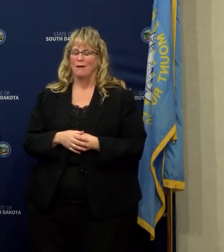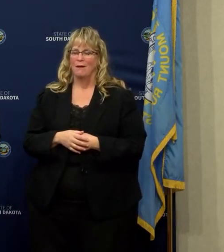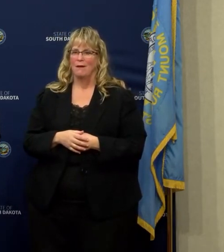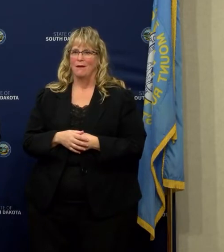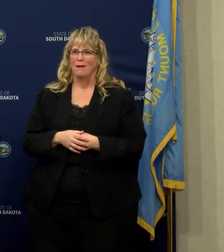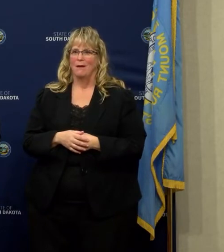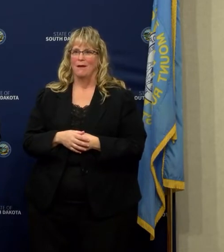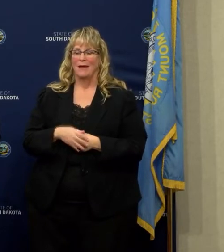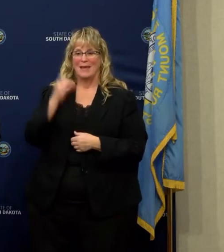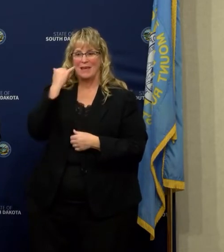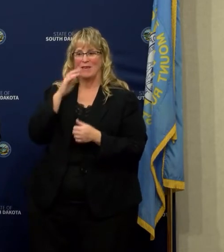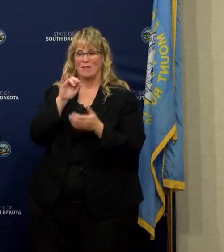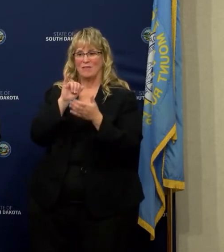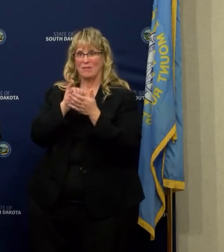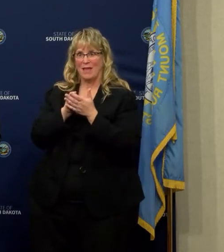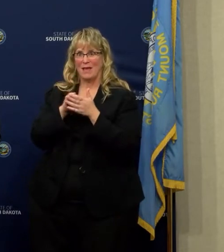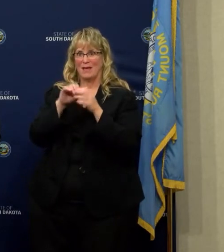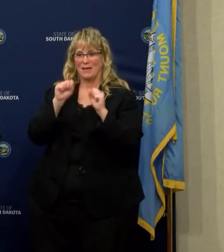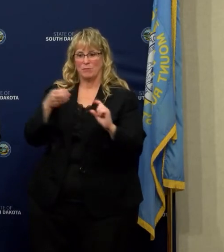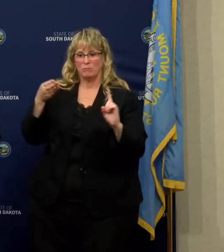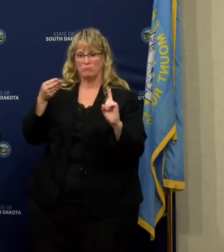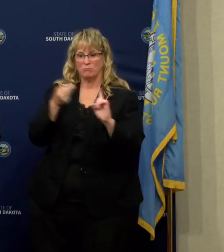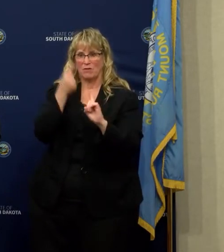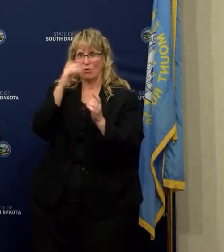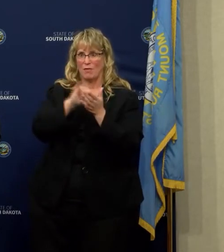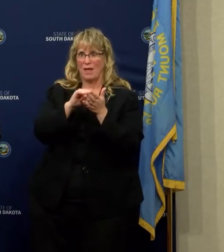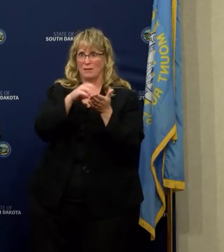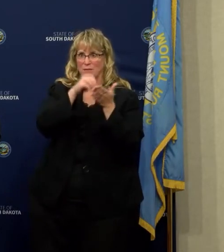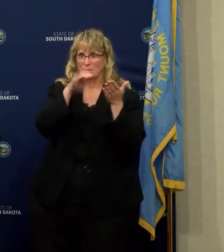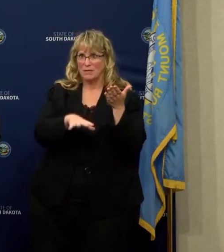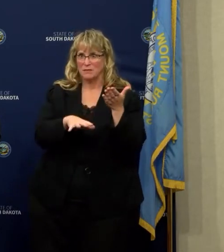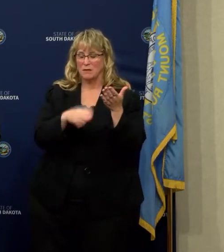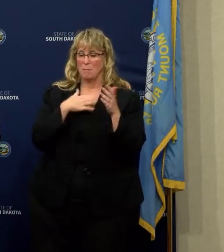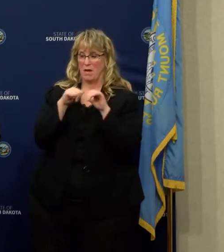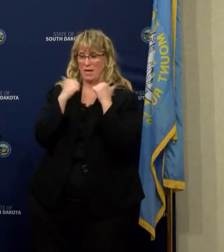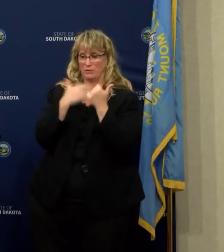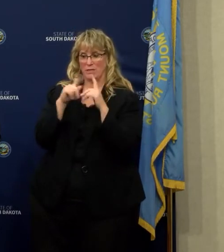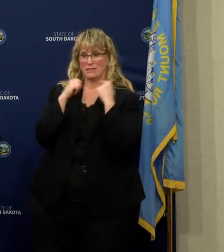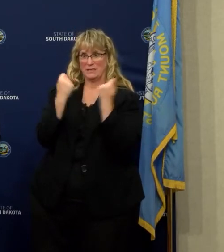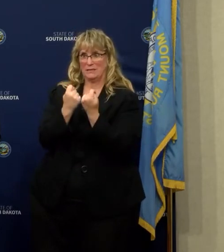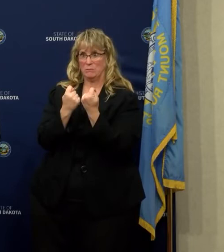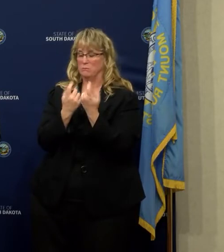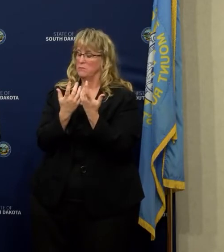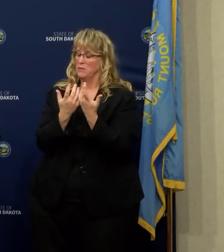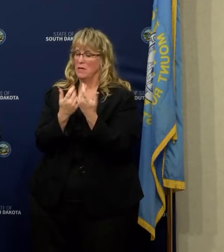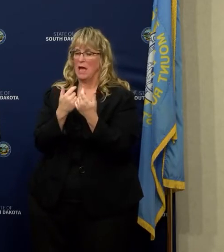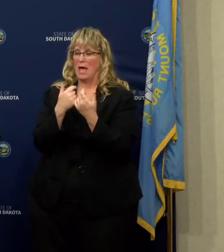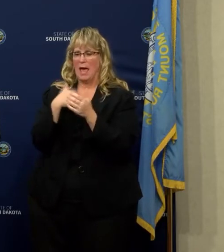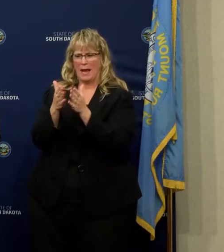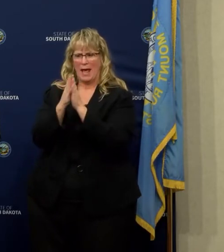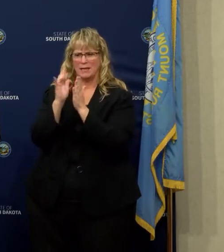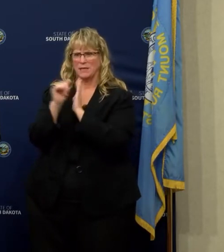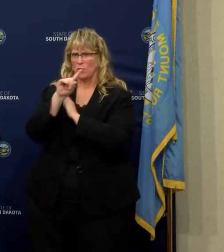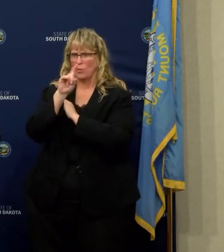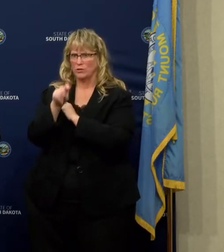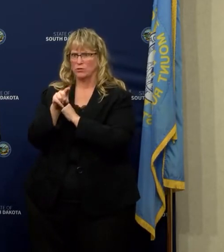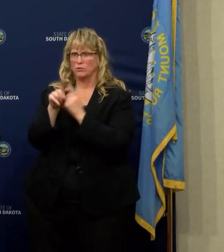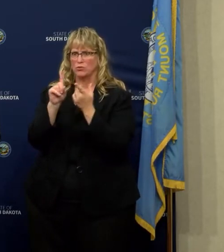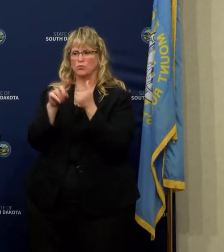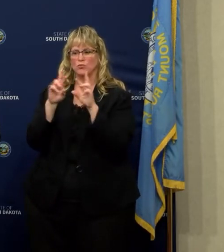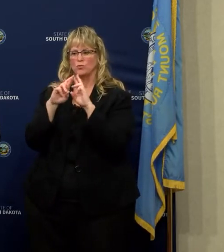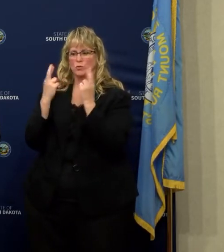of if this is a reimbursable expense. And my agency and my team had reached out and had asked that question to